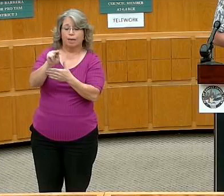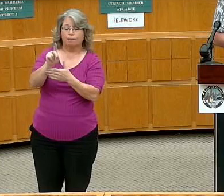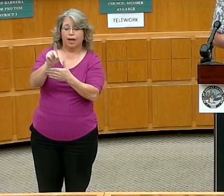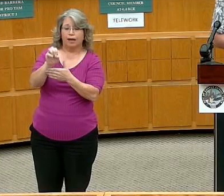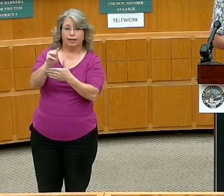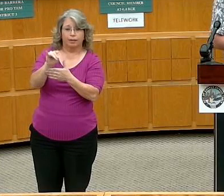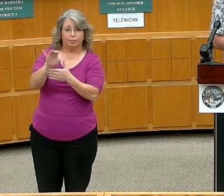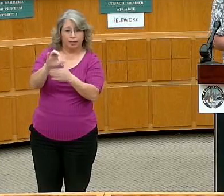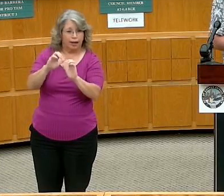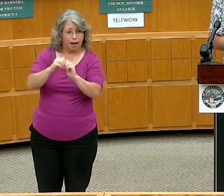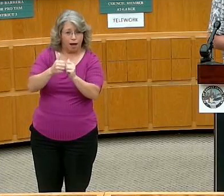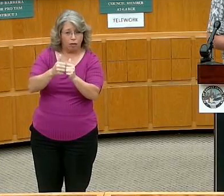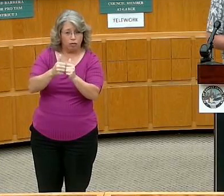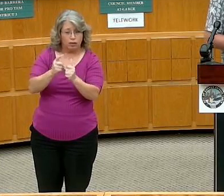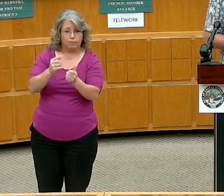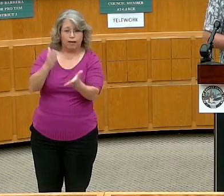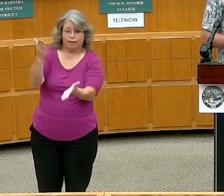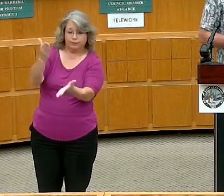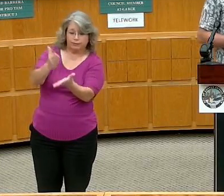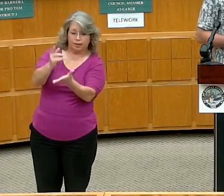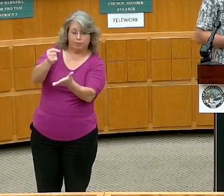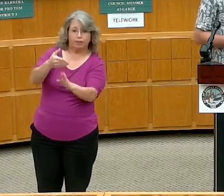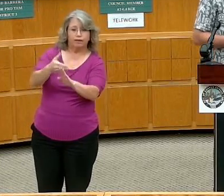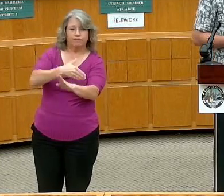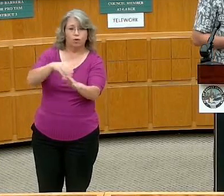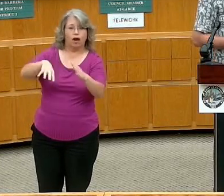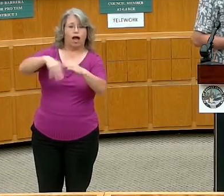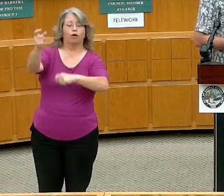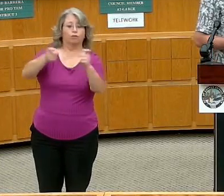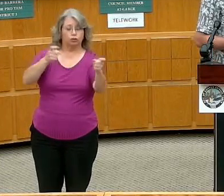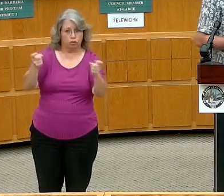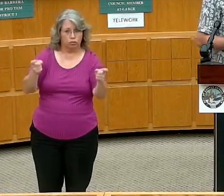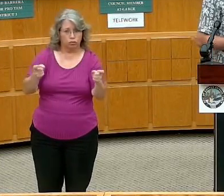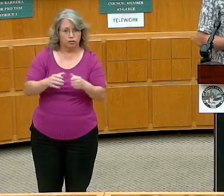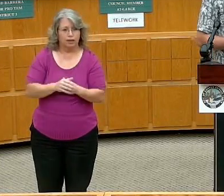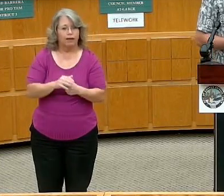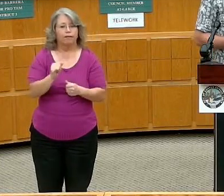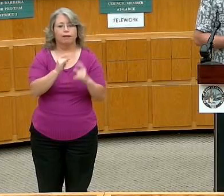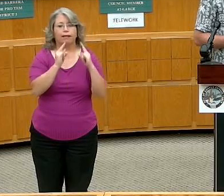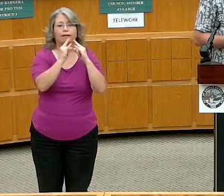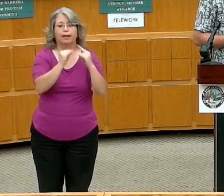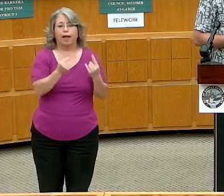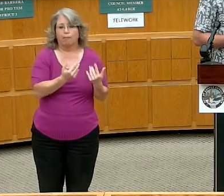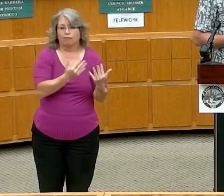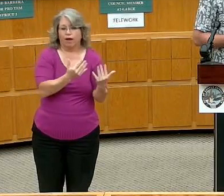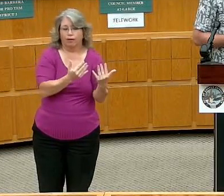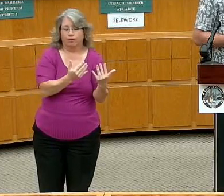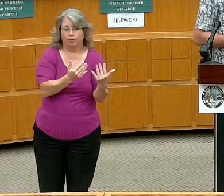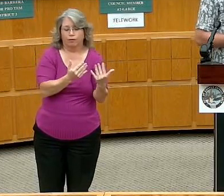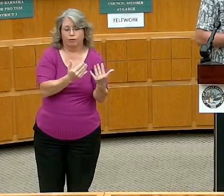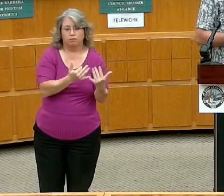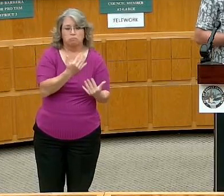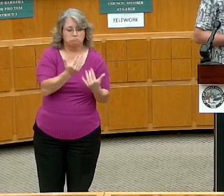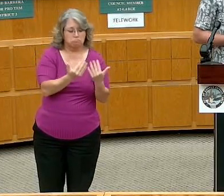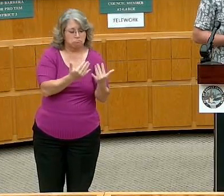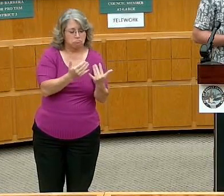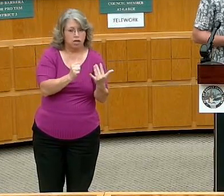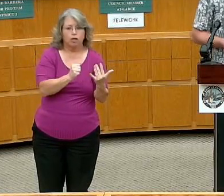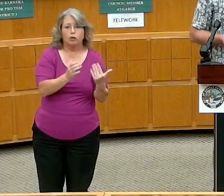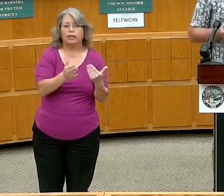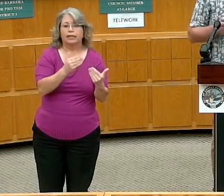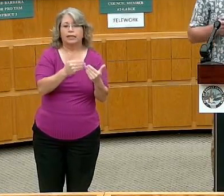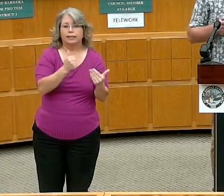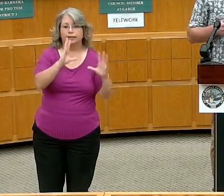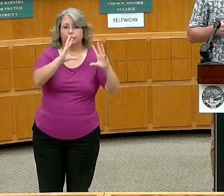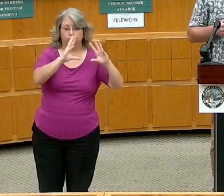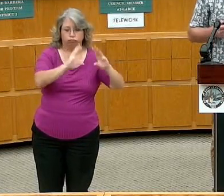out of control. It's like a campfire at first, and a campfire is easily put out. But if you let it go and you let the fire get too